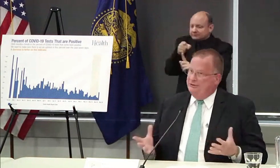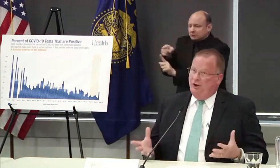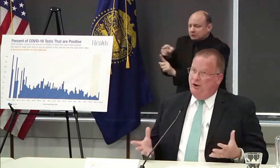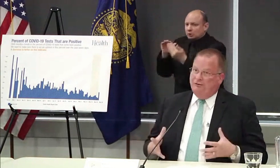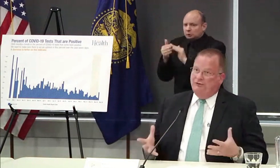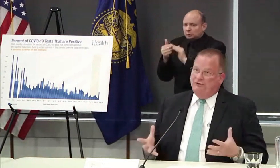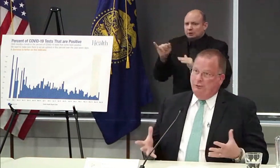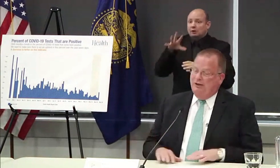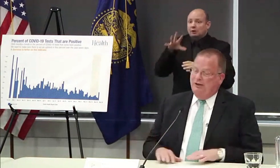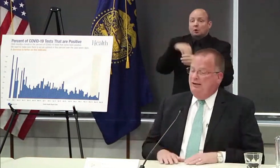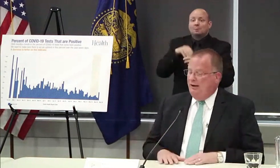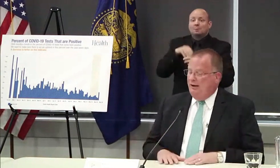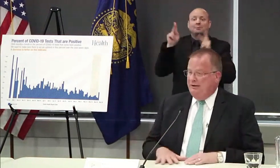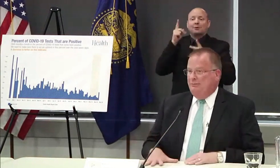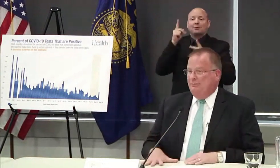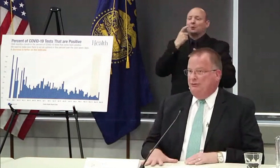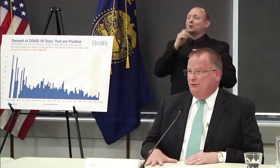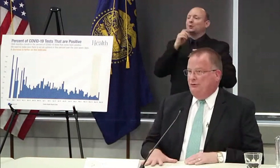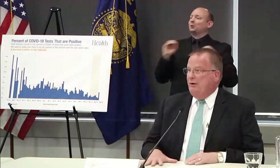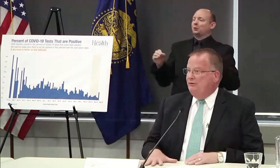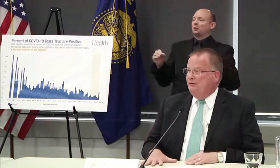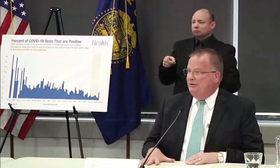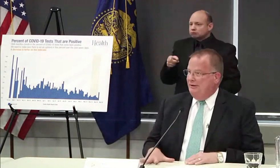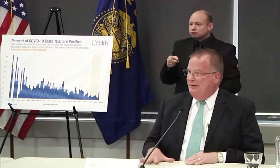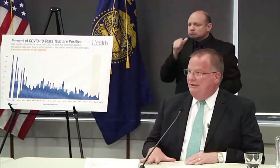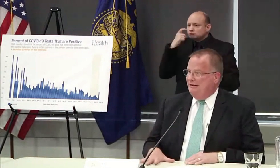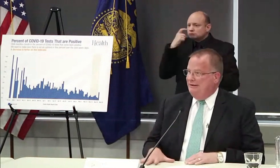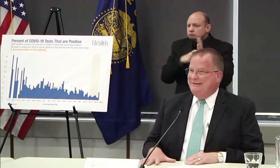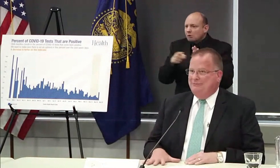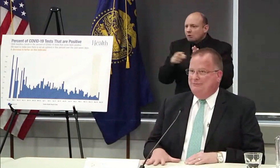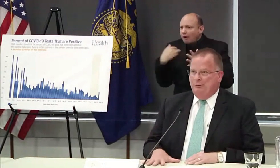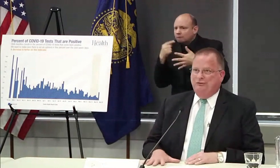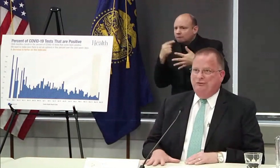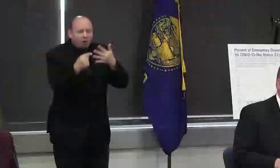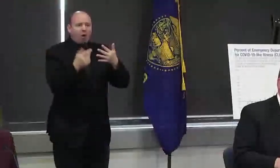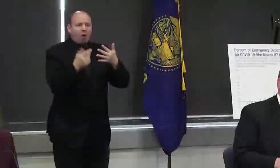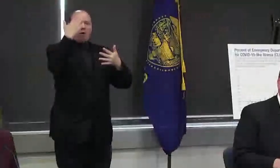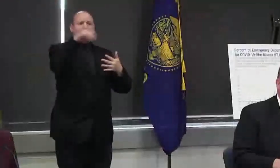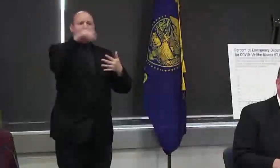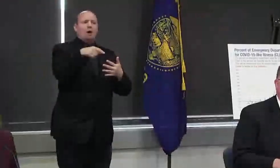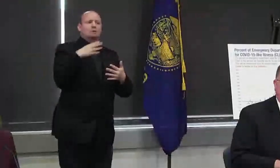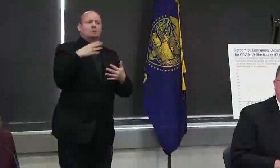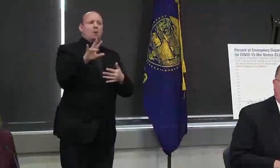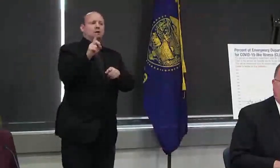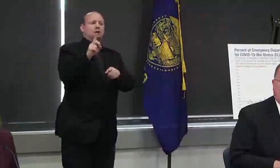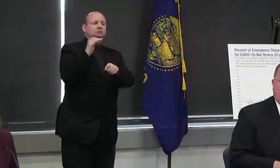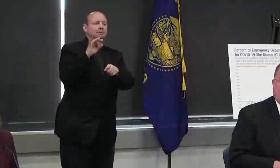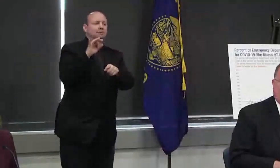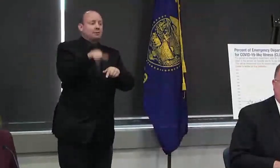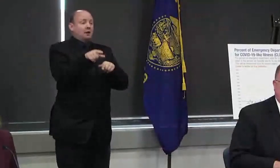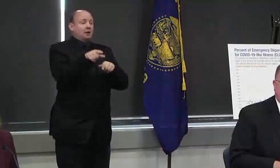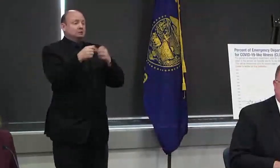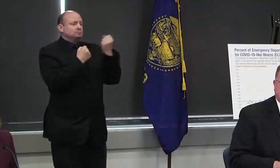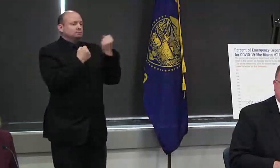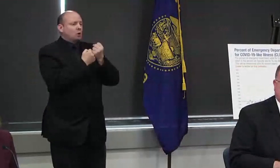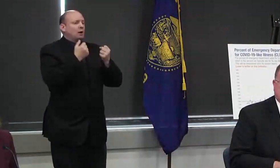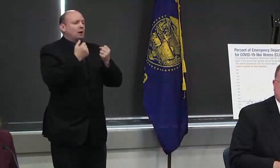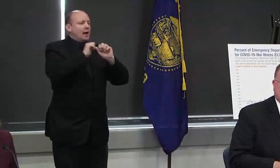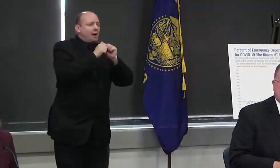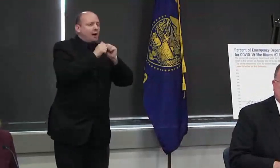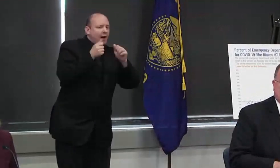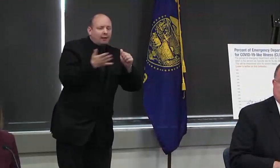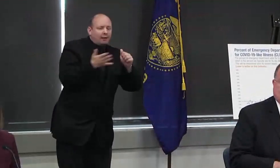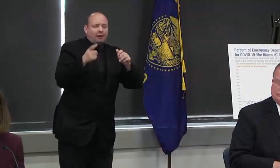come together to also support being able to respond to anything that emerges as a result of these events.